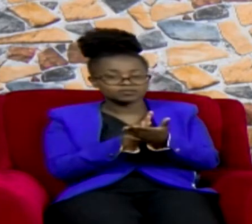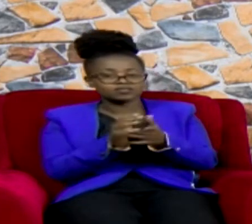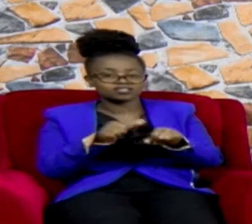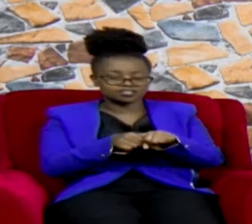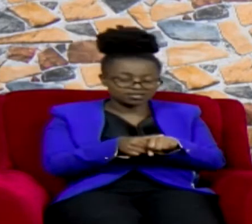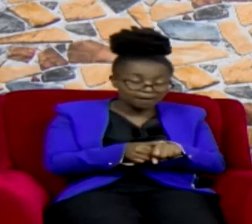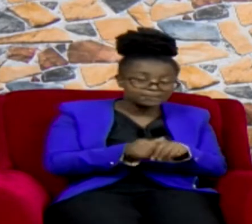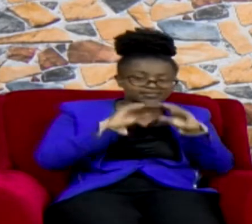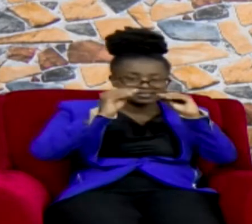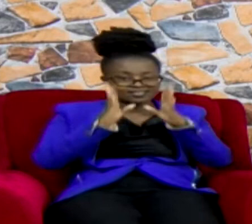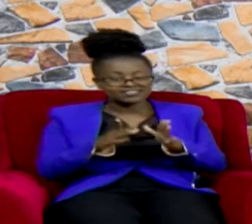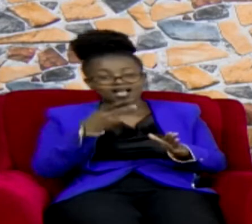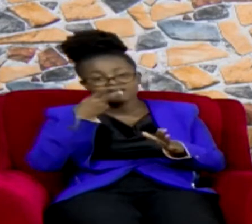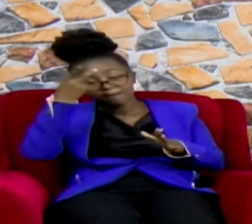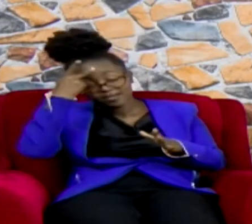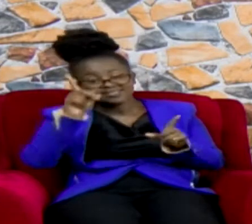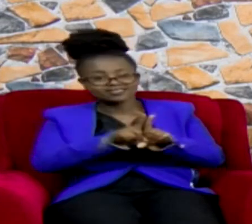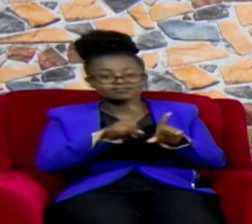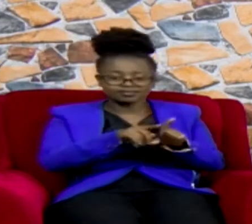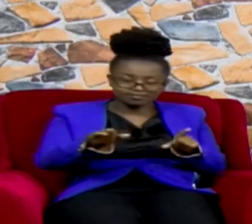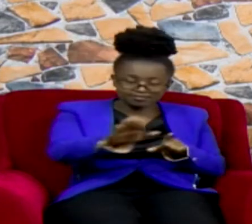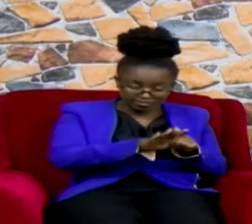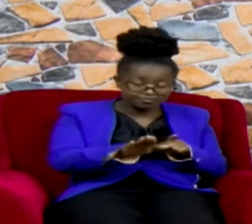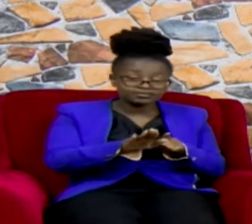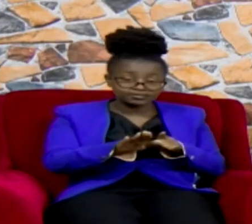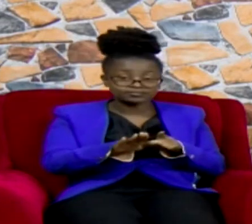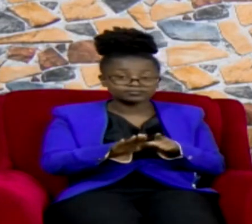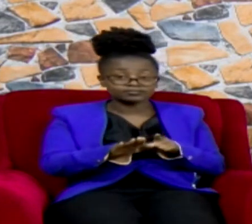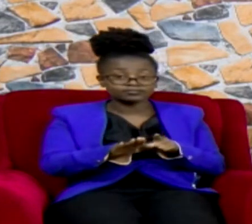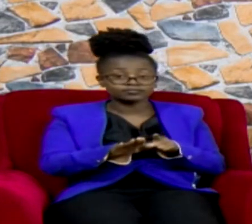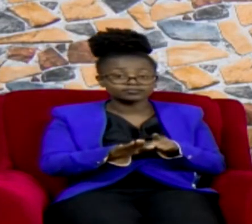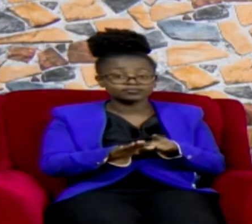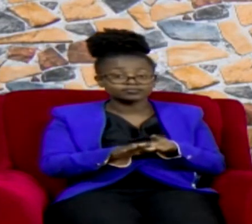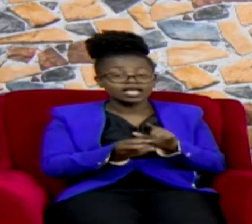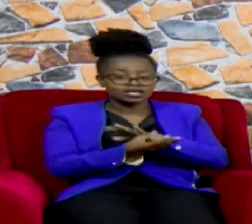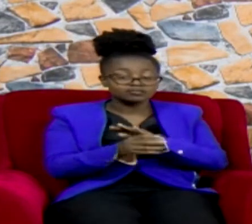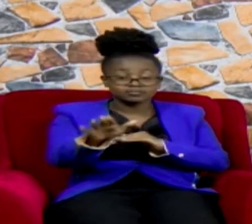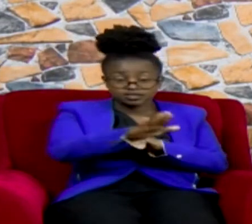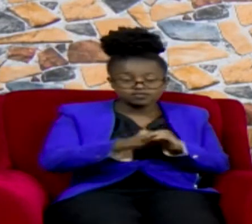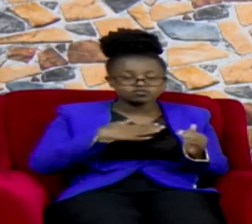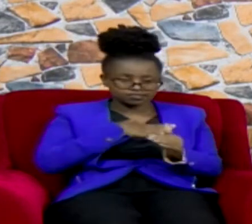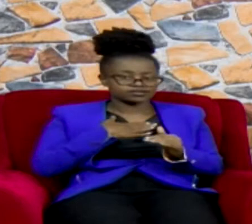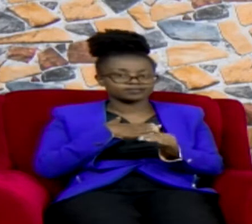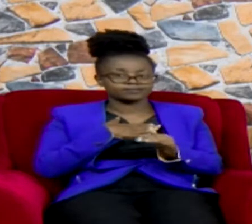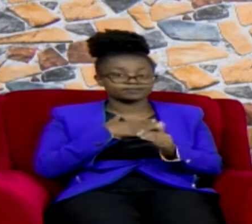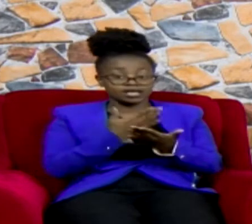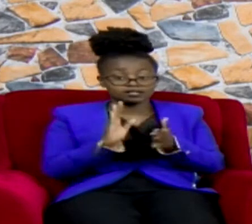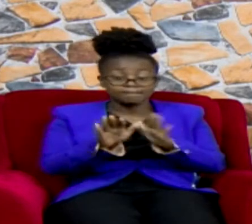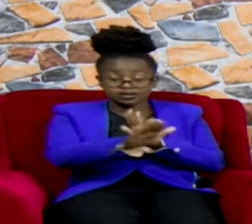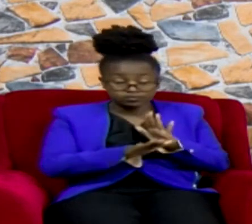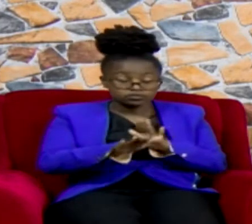and the teacher. So, okay. And also the environment. Yes. Define environment. Yeah. There is some